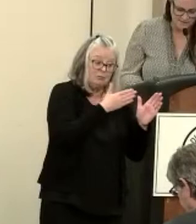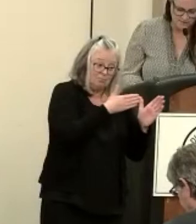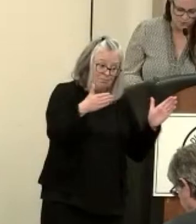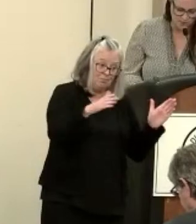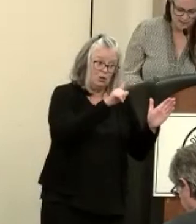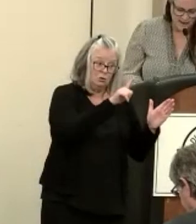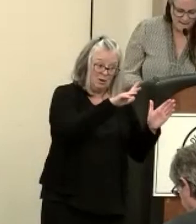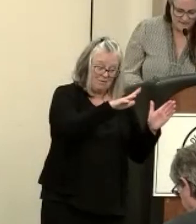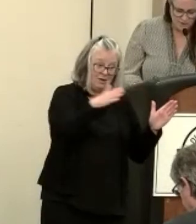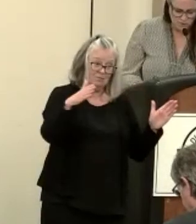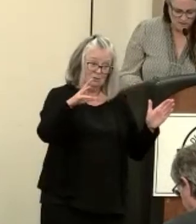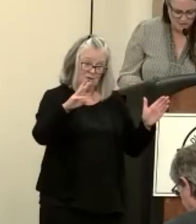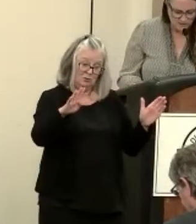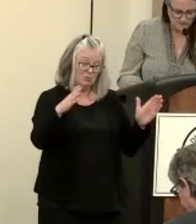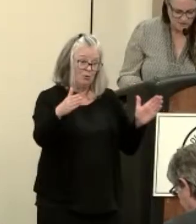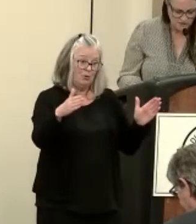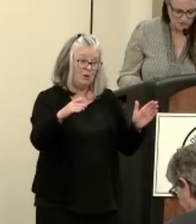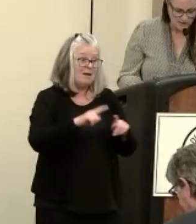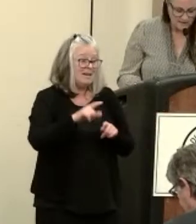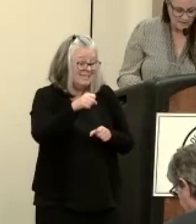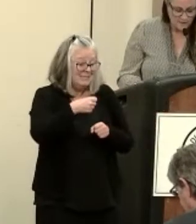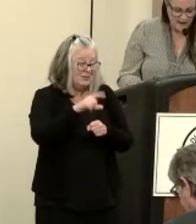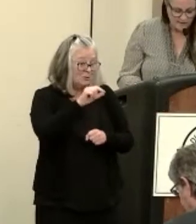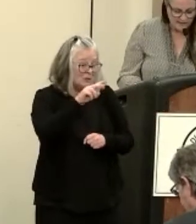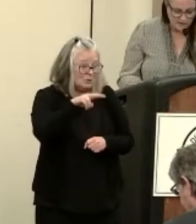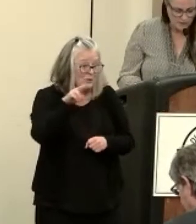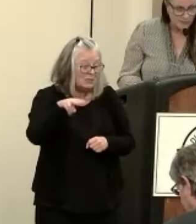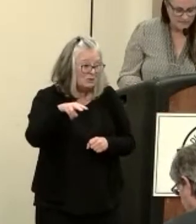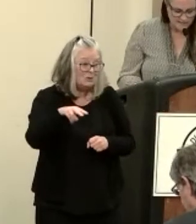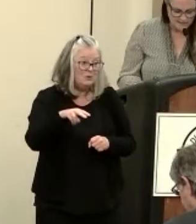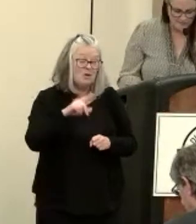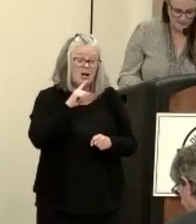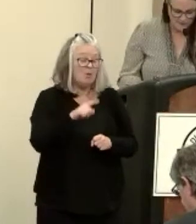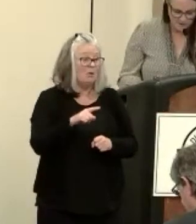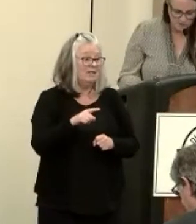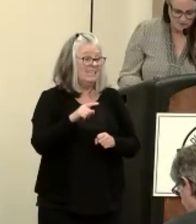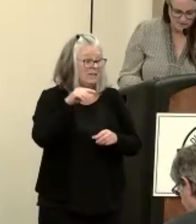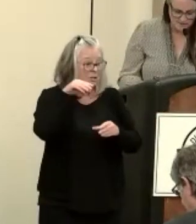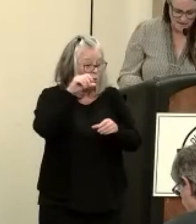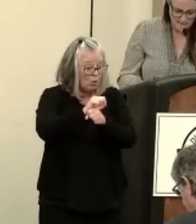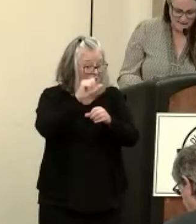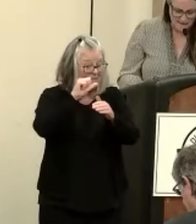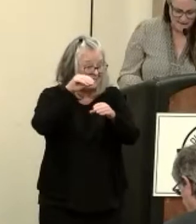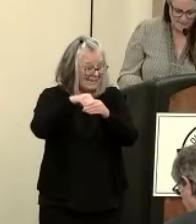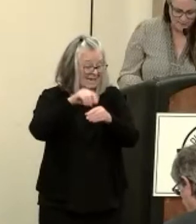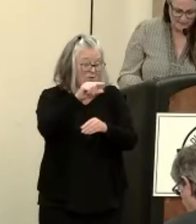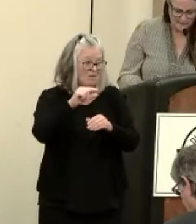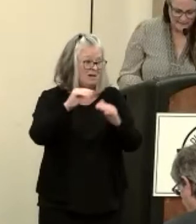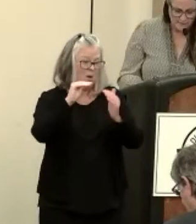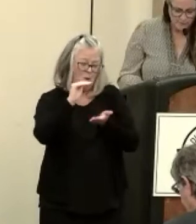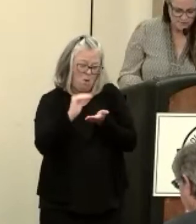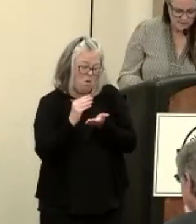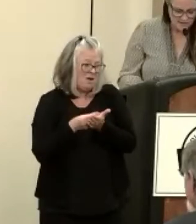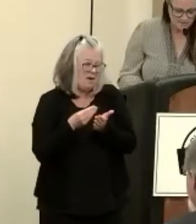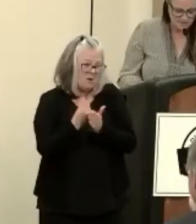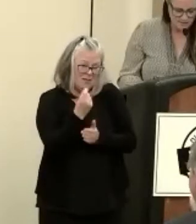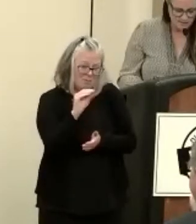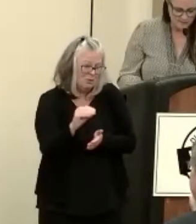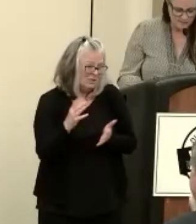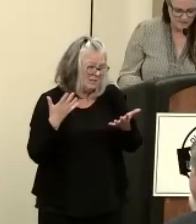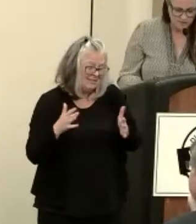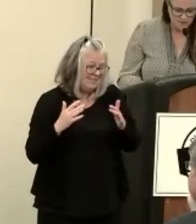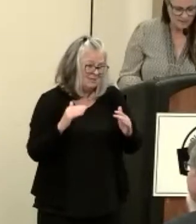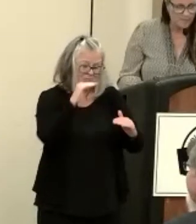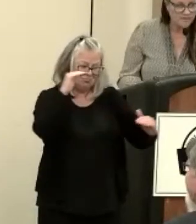and 64. But in 2022, they were heavily underrepresented in public service, making up only 11%